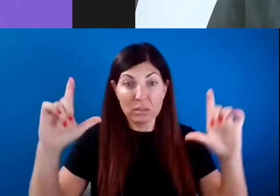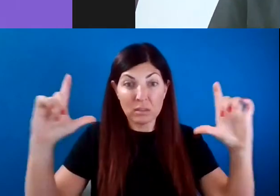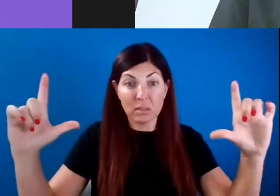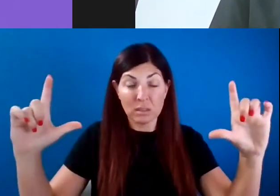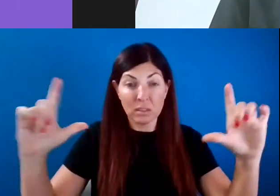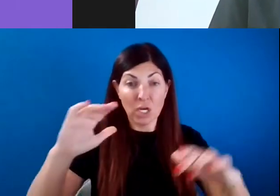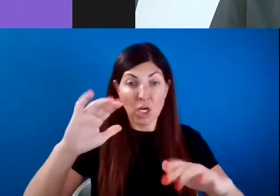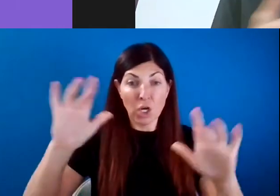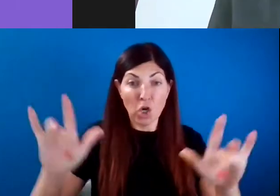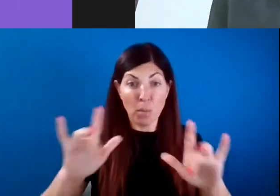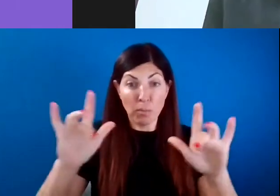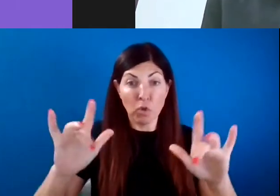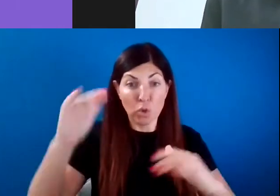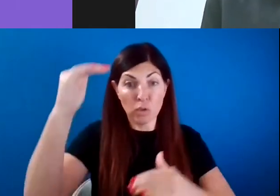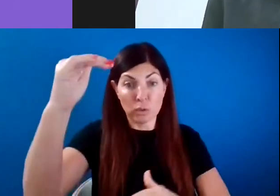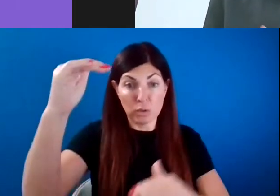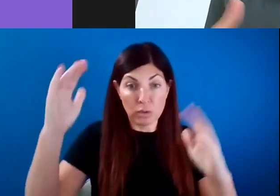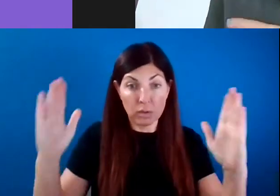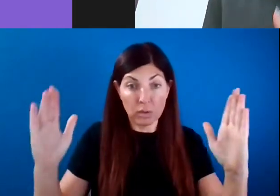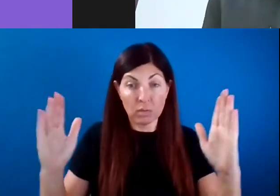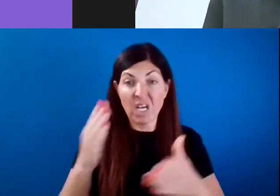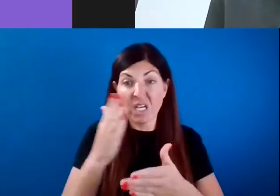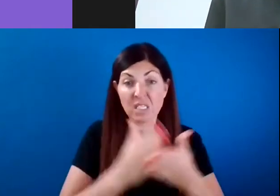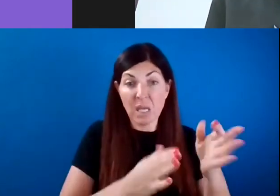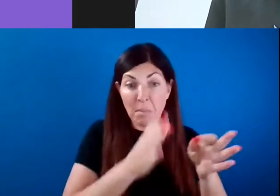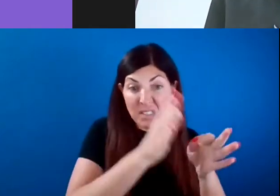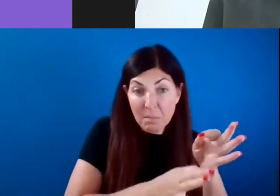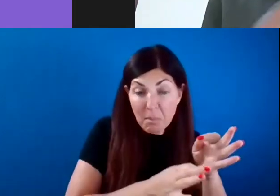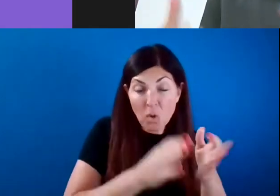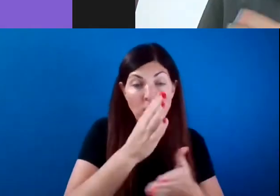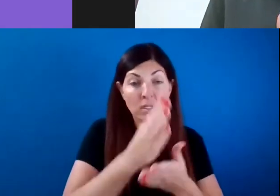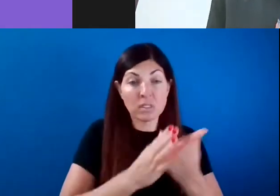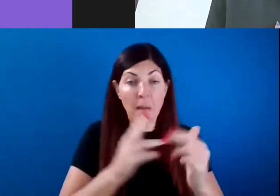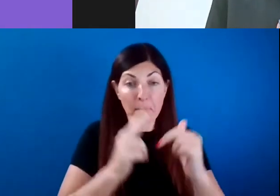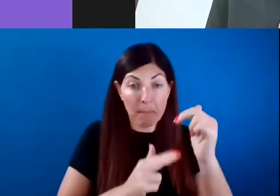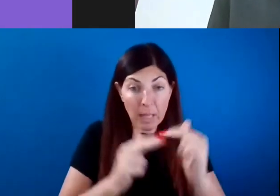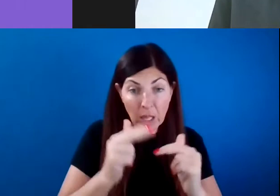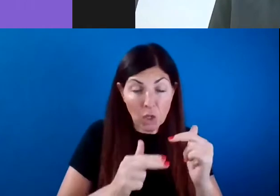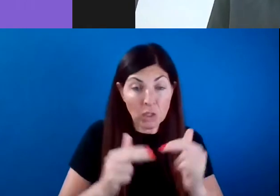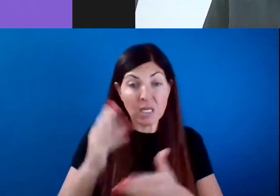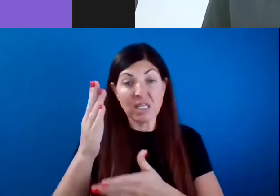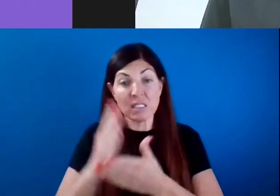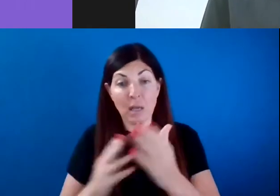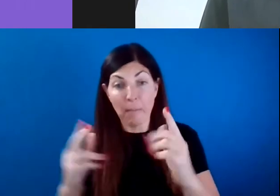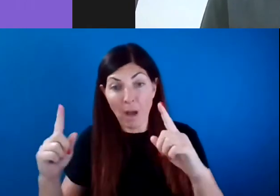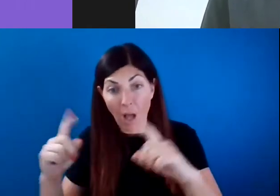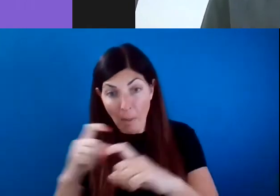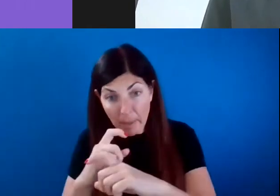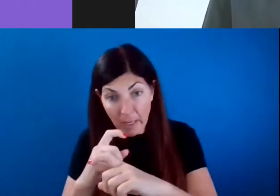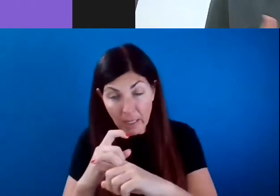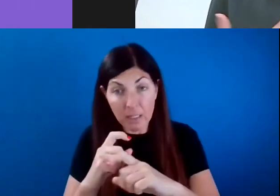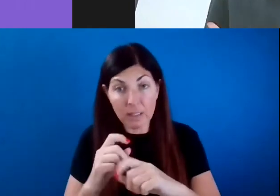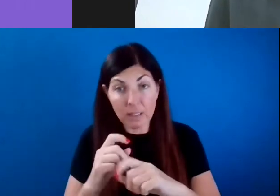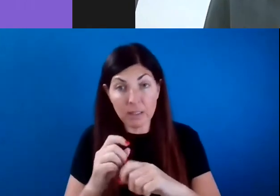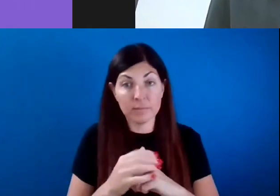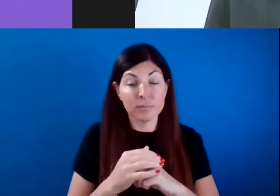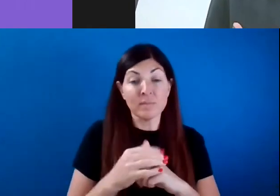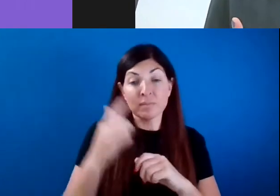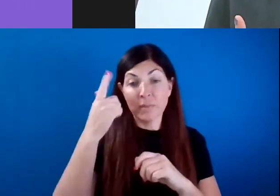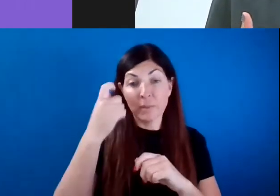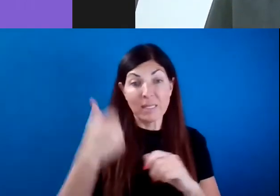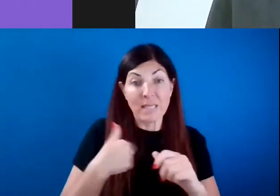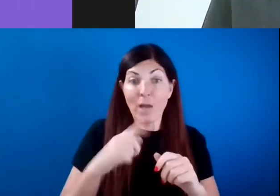very simple things, some of which are built, to very complicated things, some of which I'm also building, because I